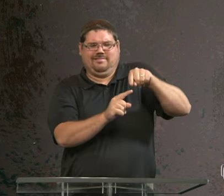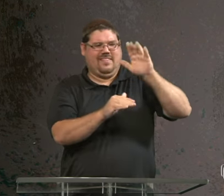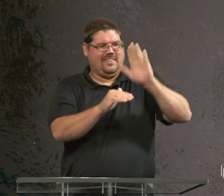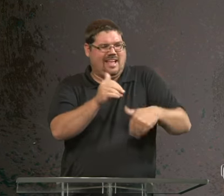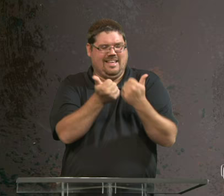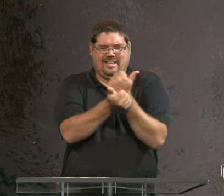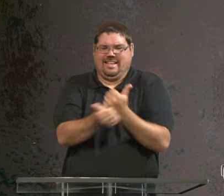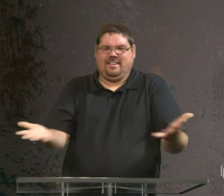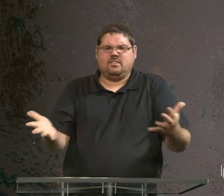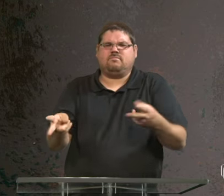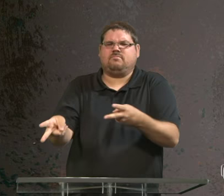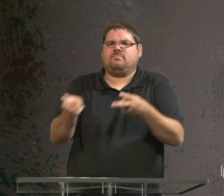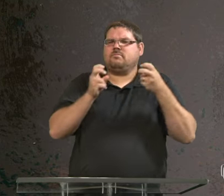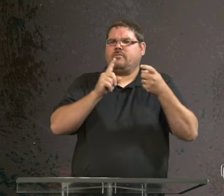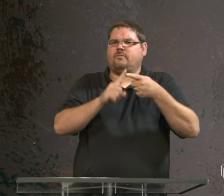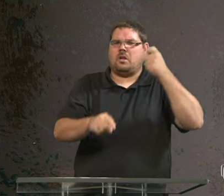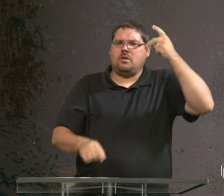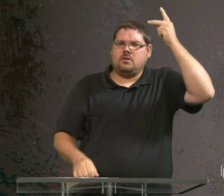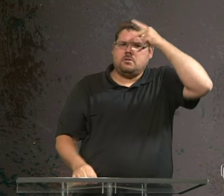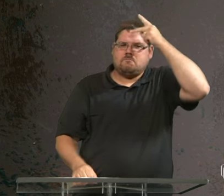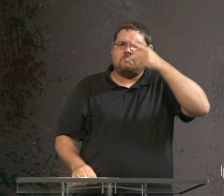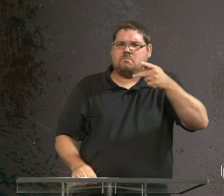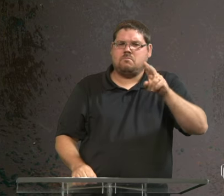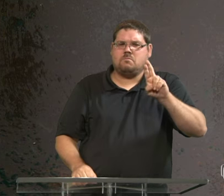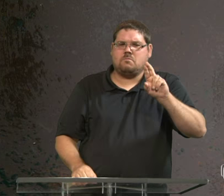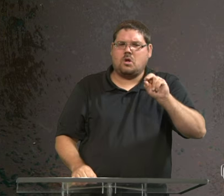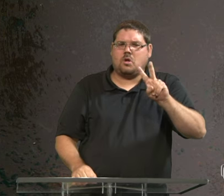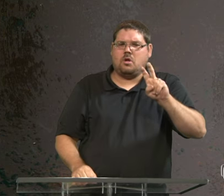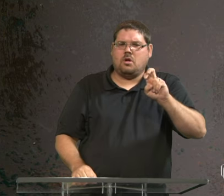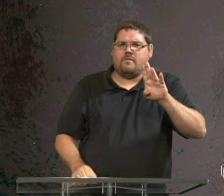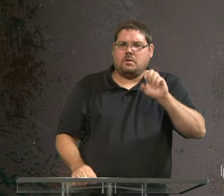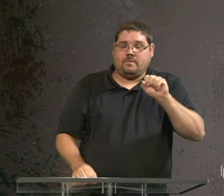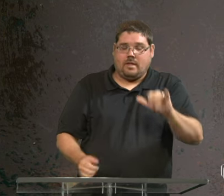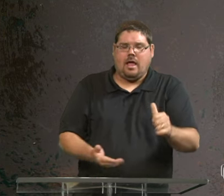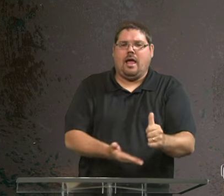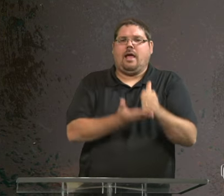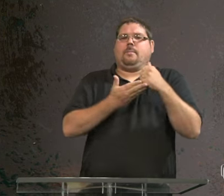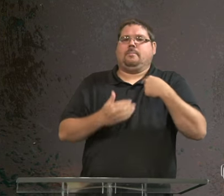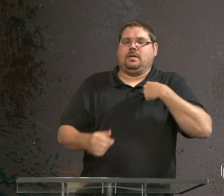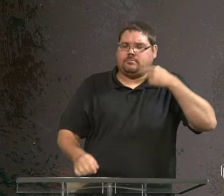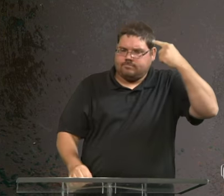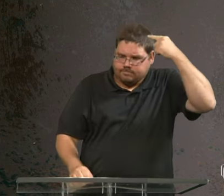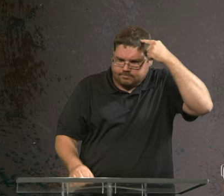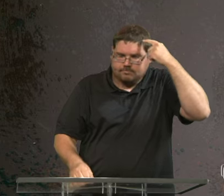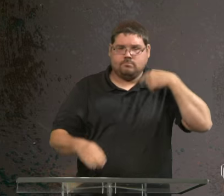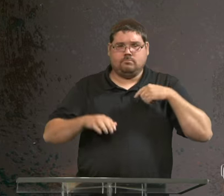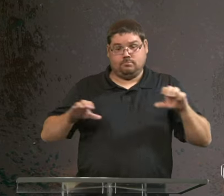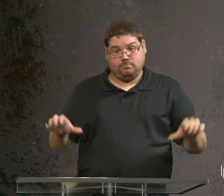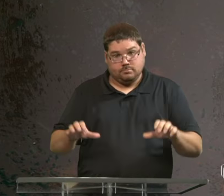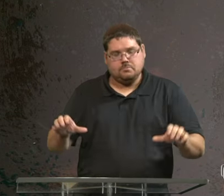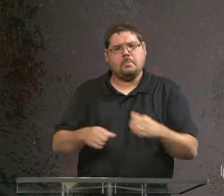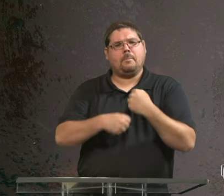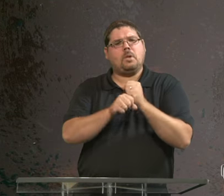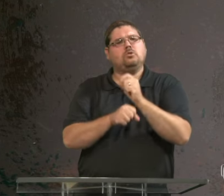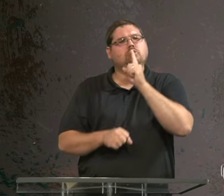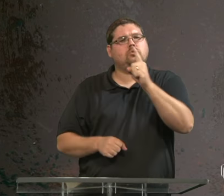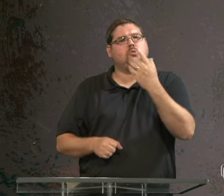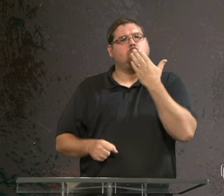a good name is very important, better than anything. Well, reading that verse from the